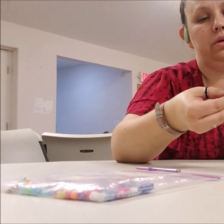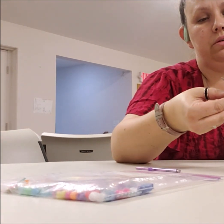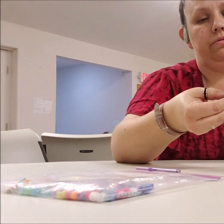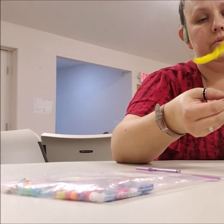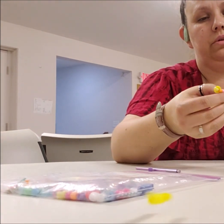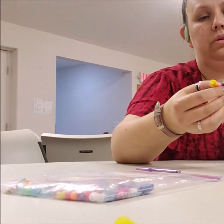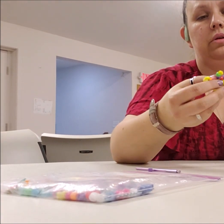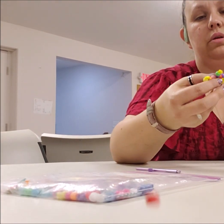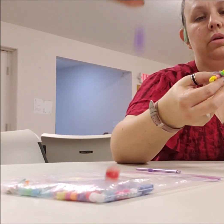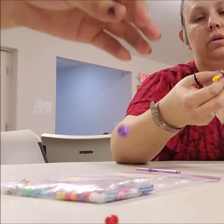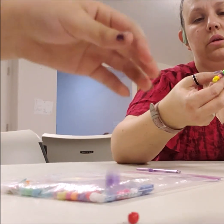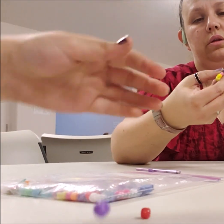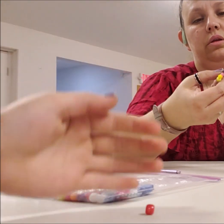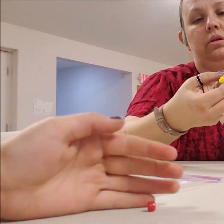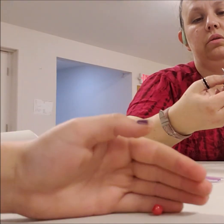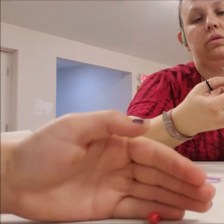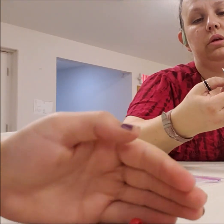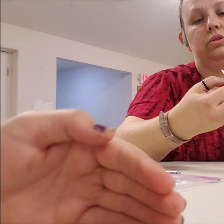off. Okay.